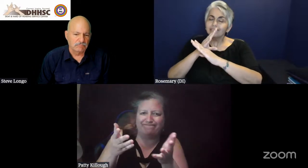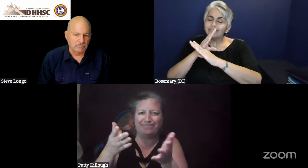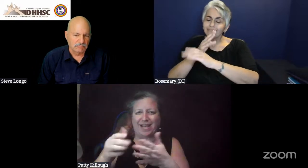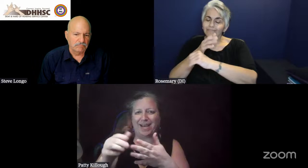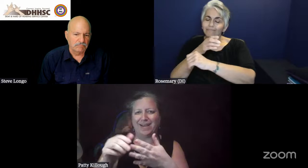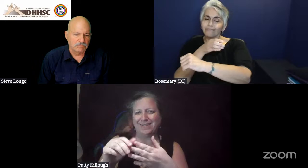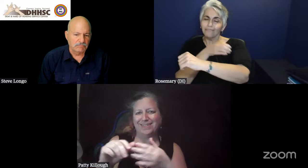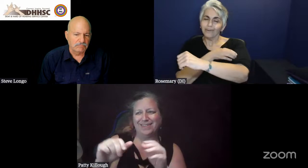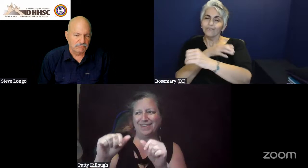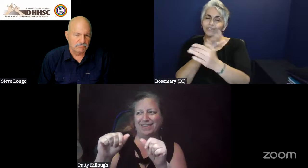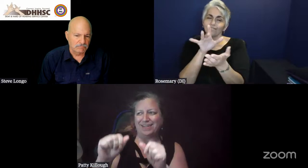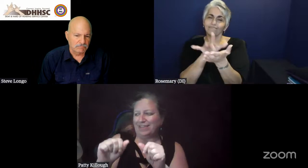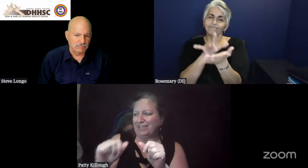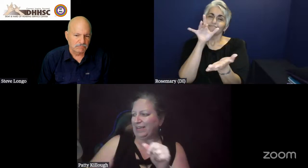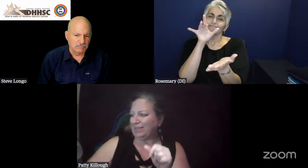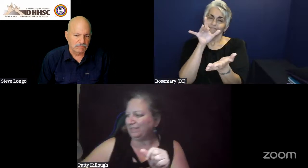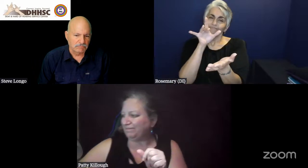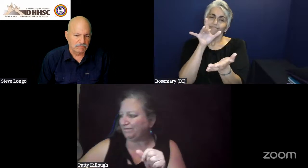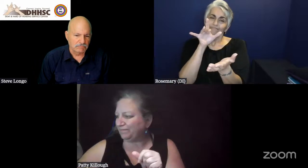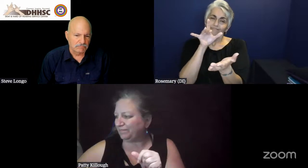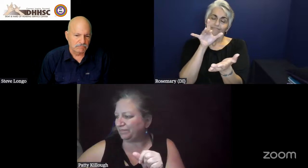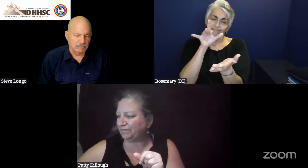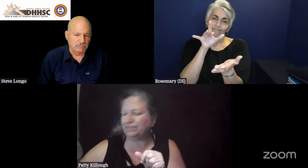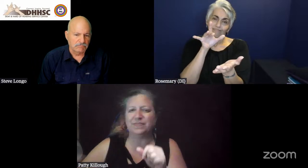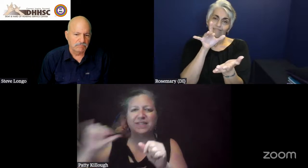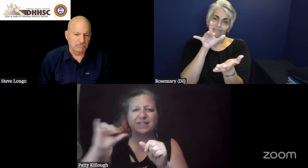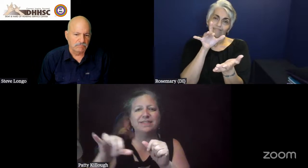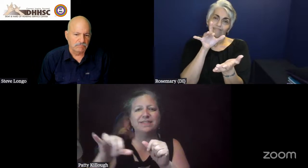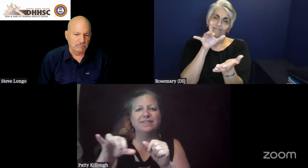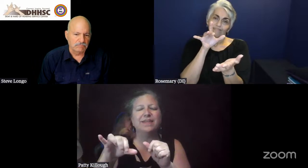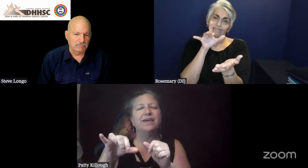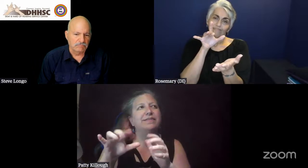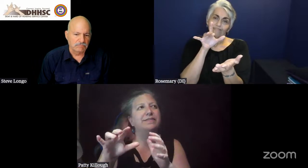to prevent misusing power.